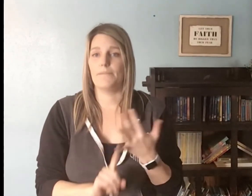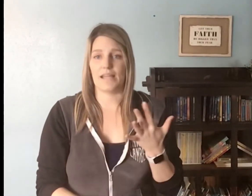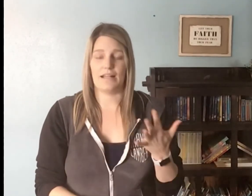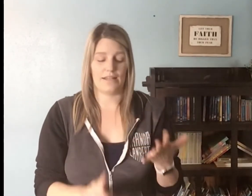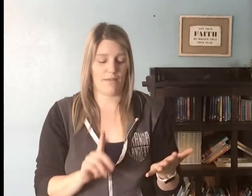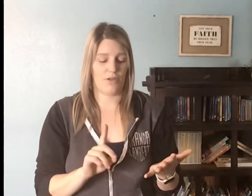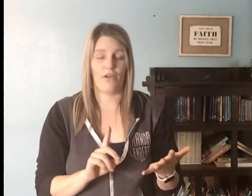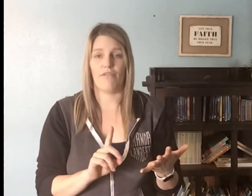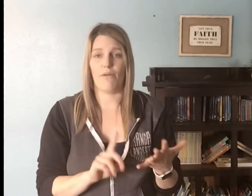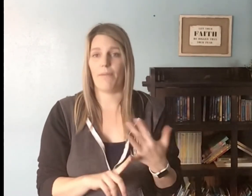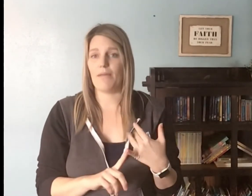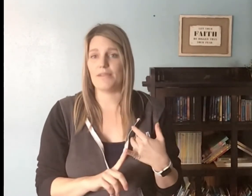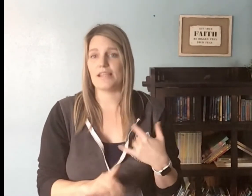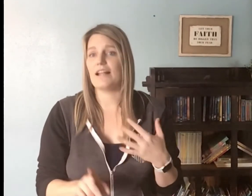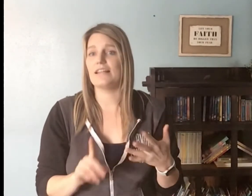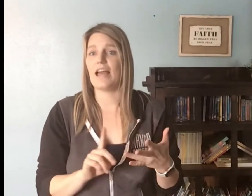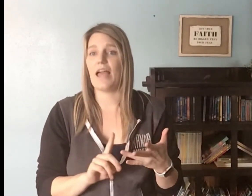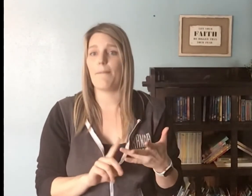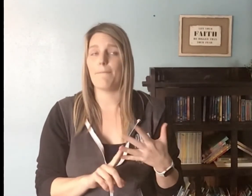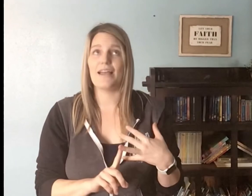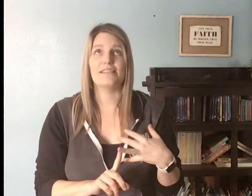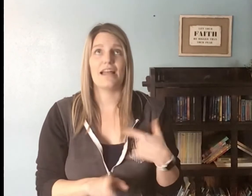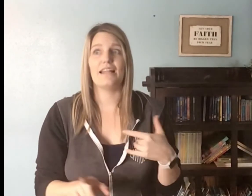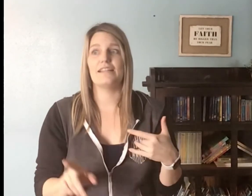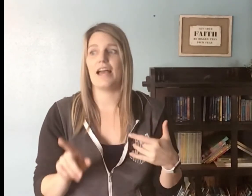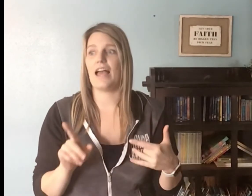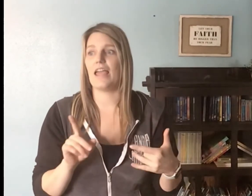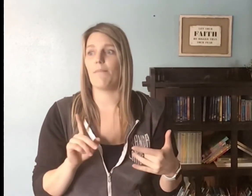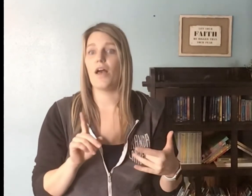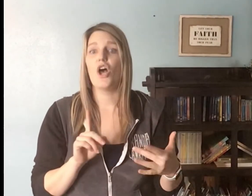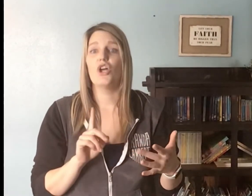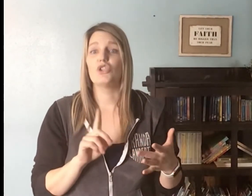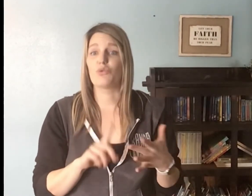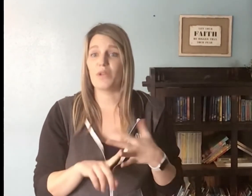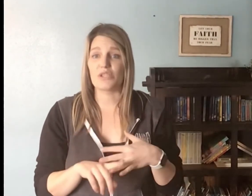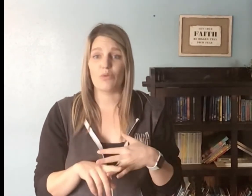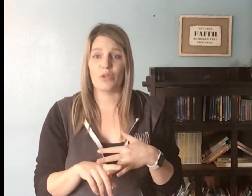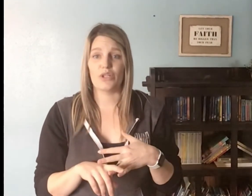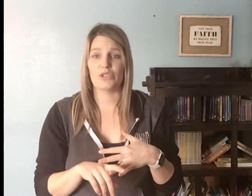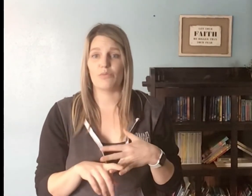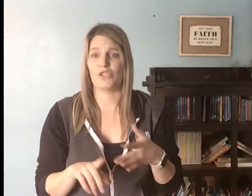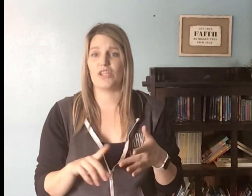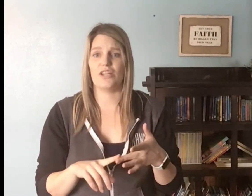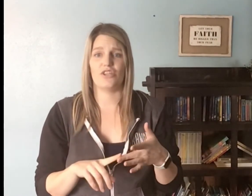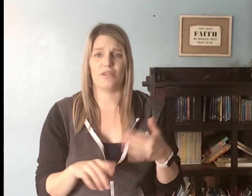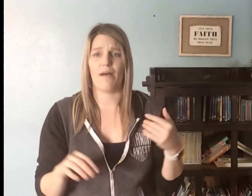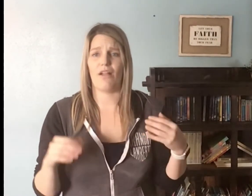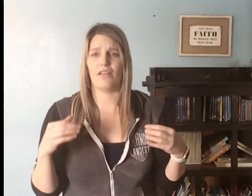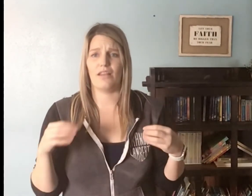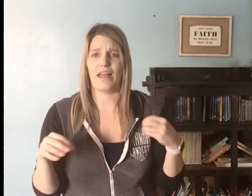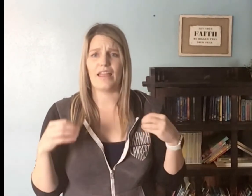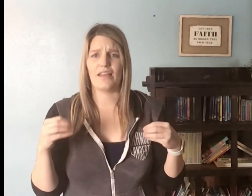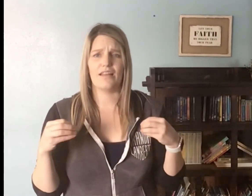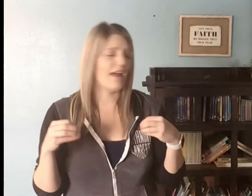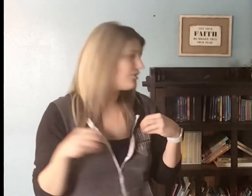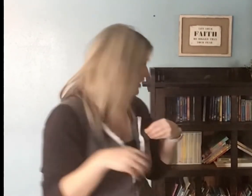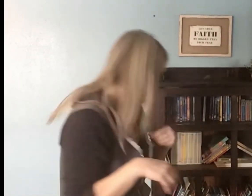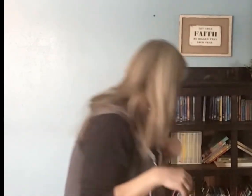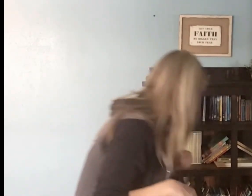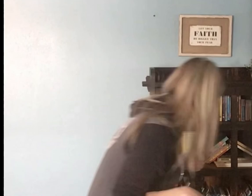signing time, but you have baby signing time, my signing time, tree schoolers, which teaches about, like, actually I have the